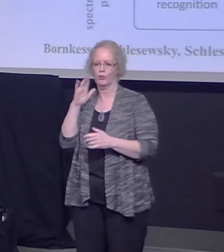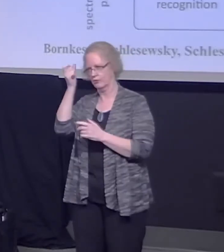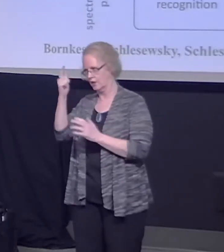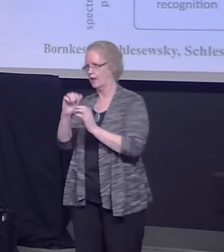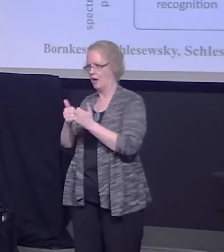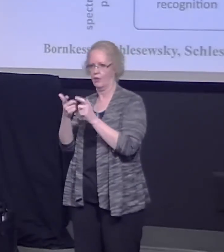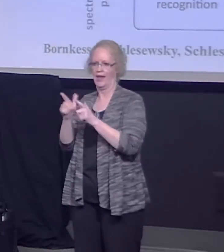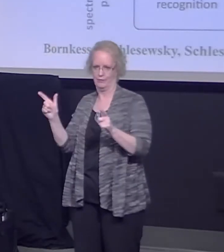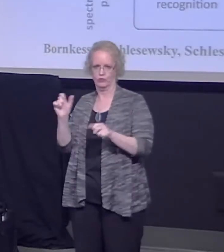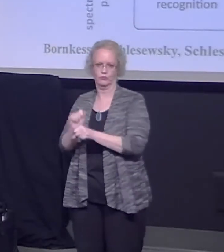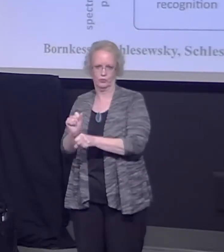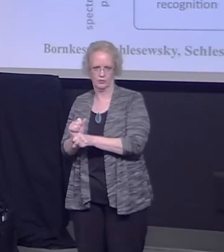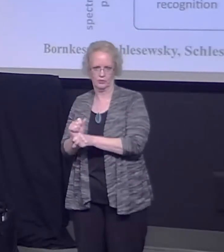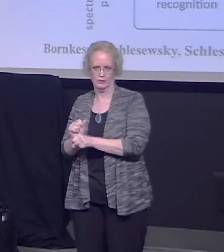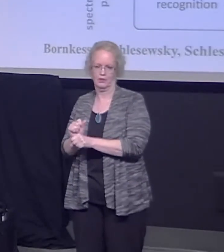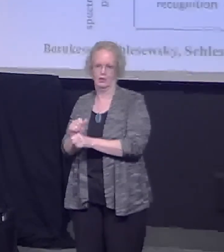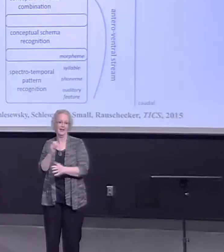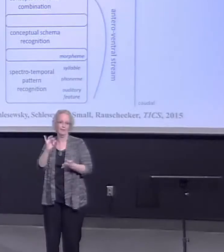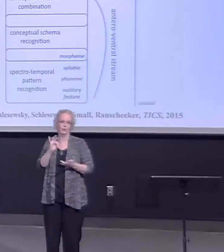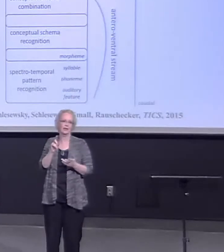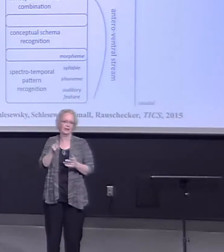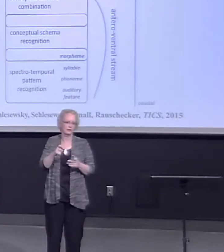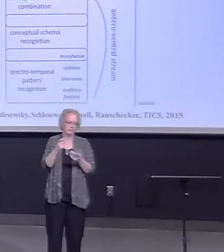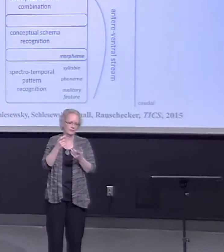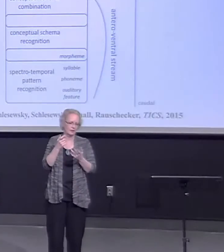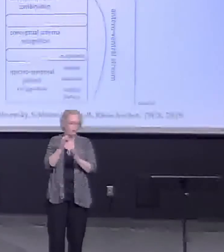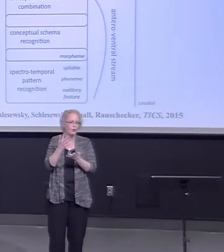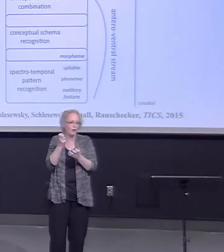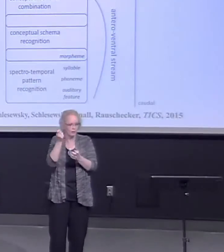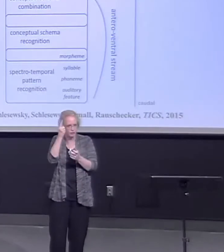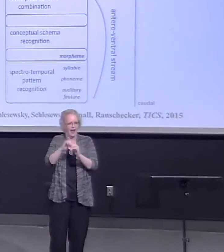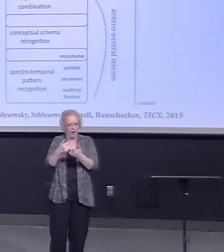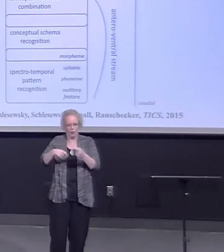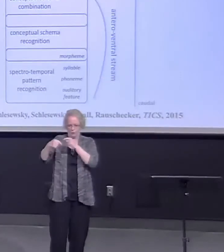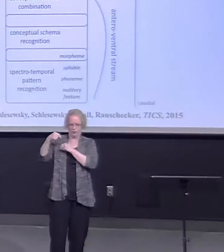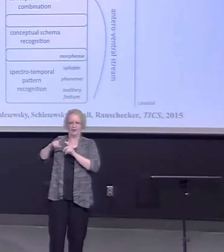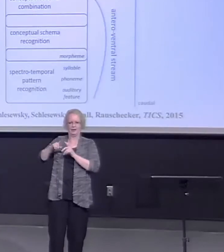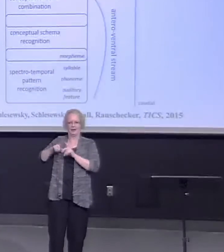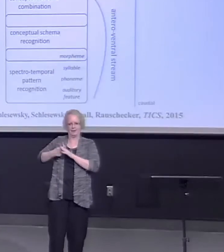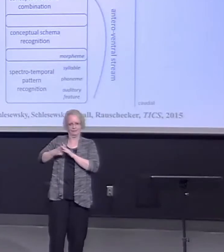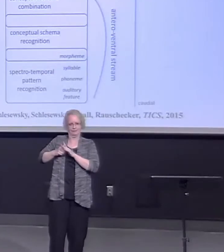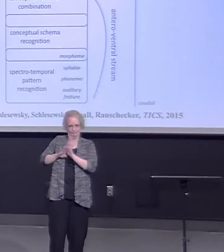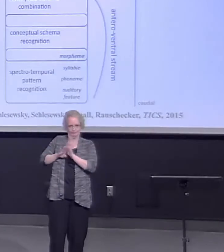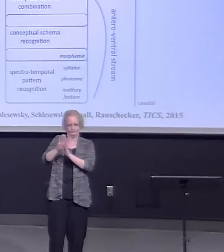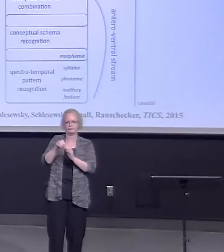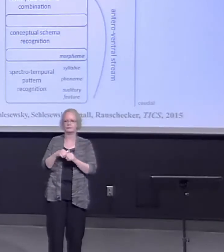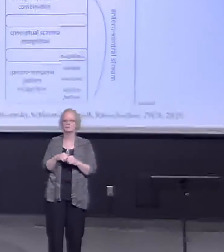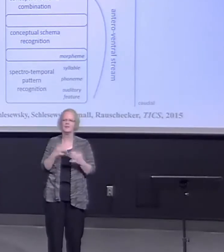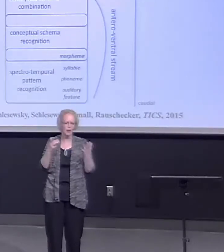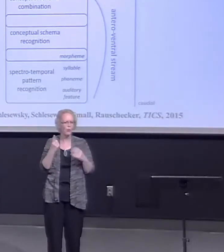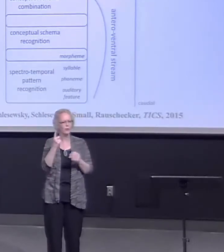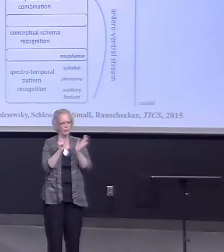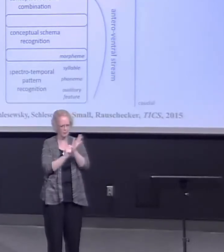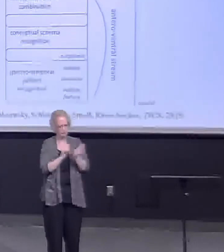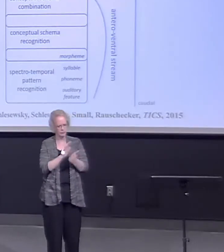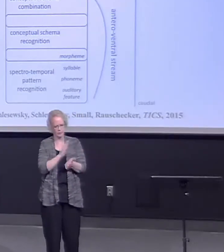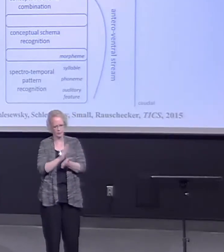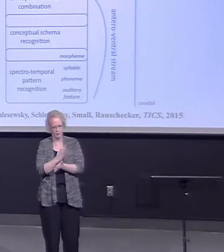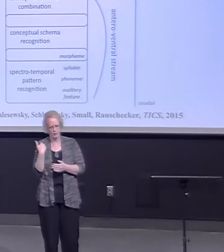they ultimately originated. There is a little paper that we published a couple of years ago with Ina